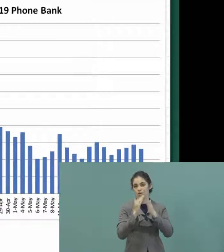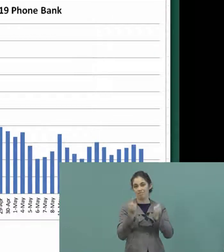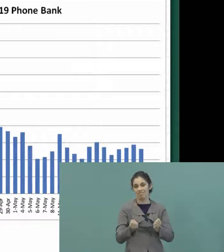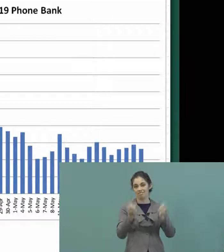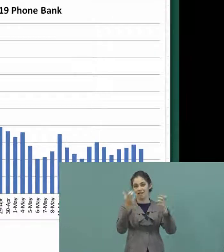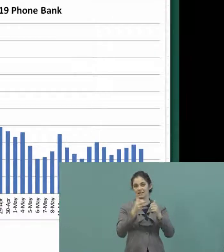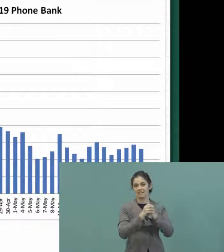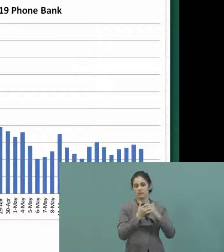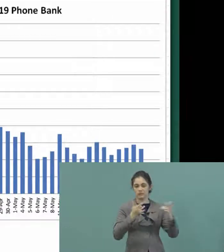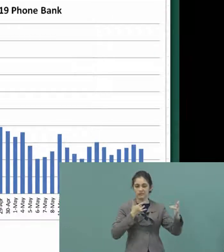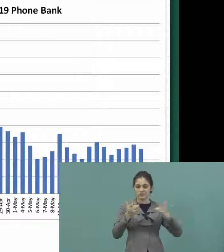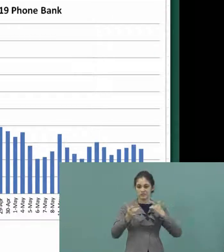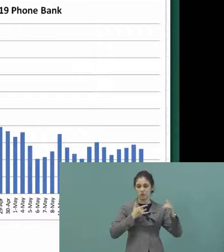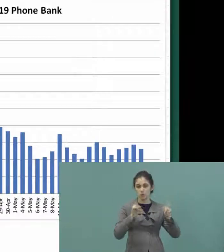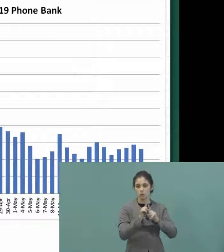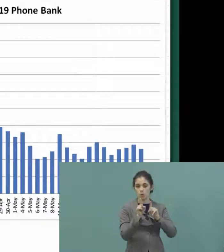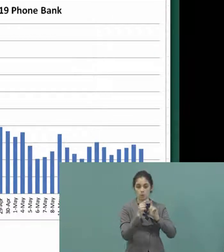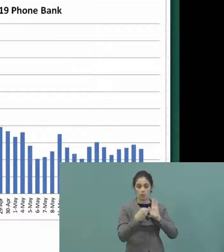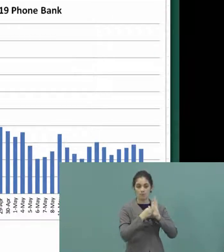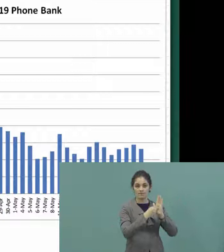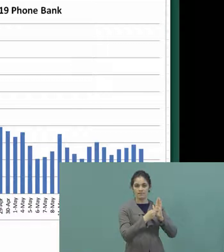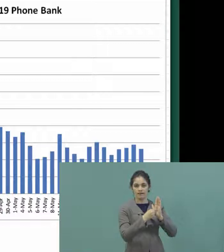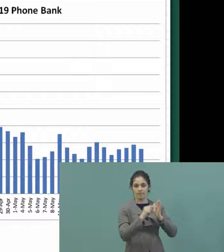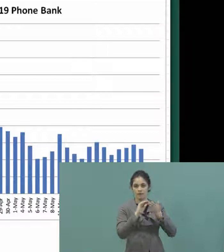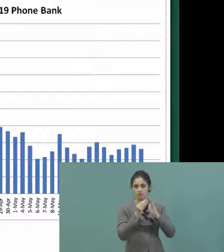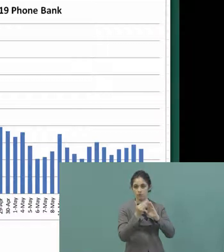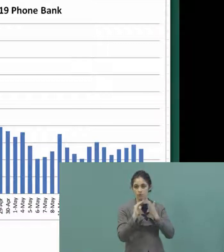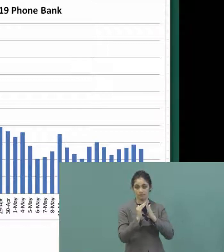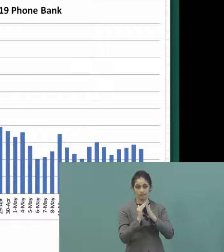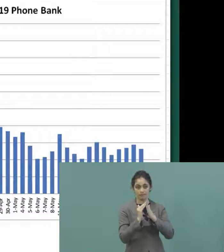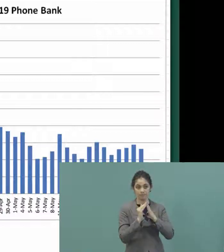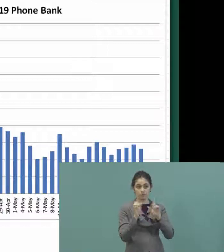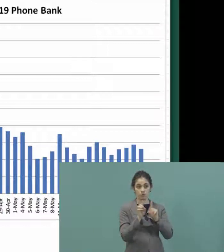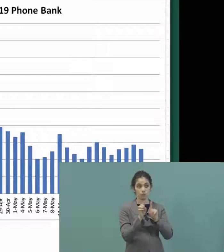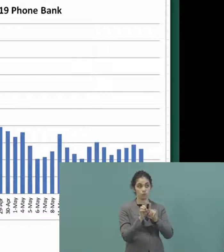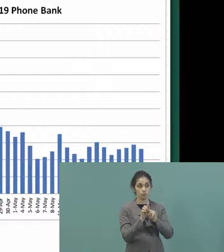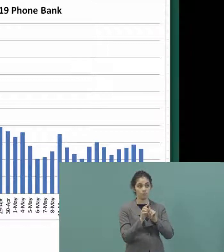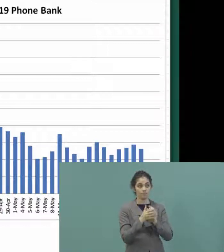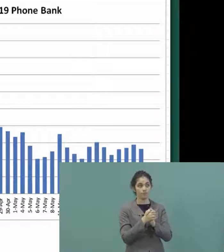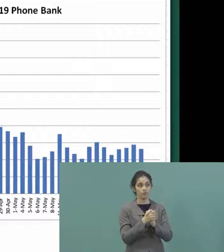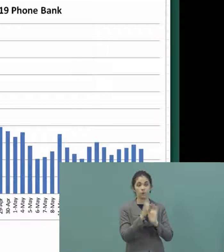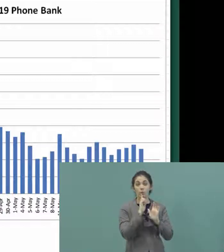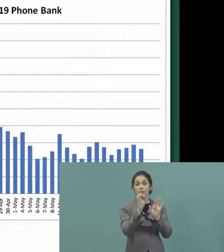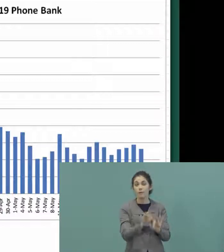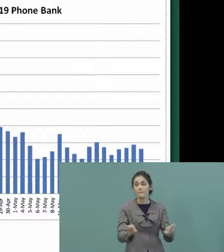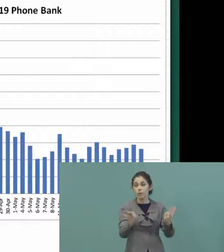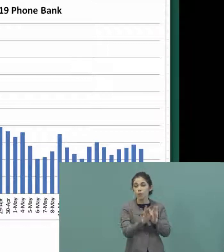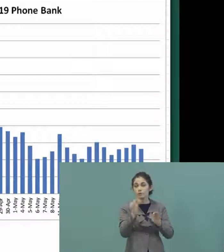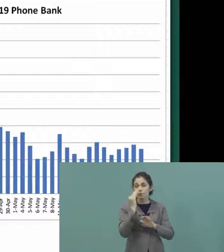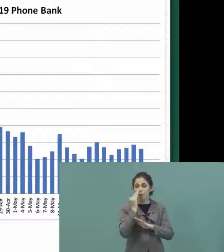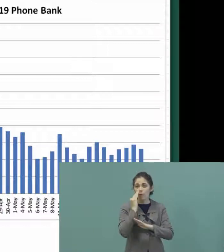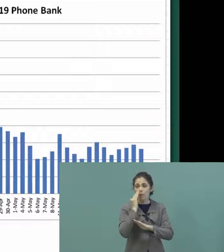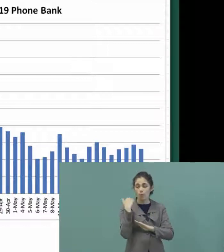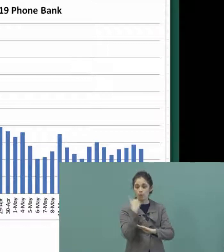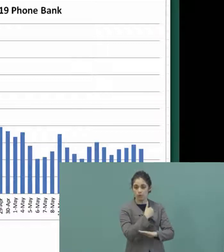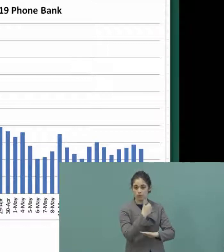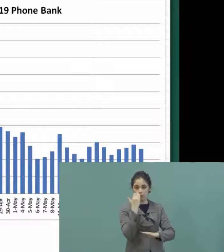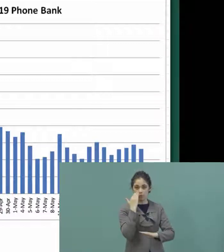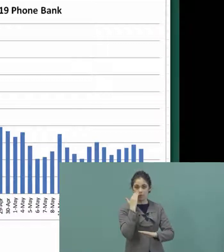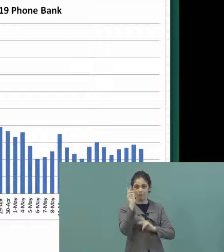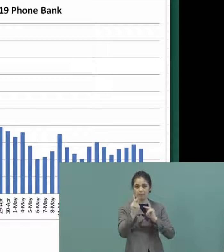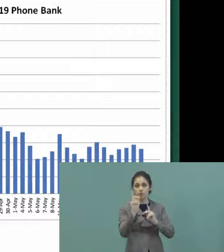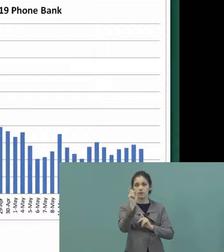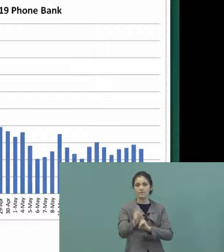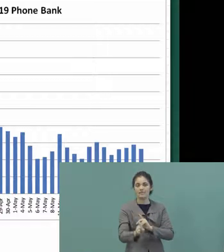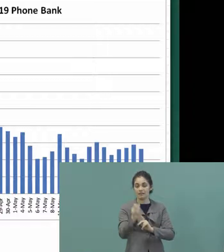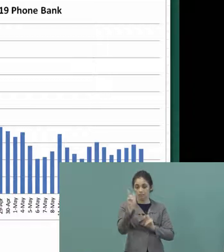of concerns that were represented in the community, and I think that it's important to recognize that we knew people needed